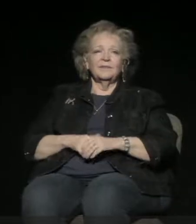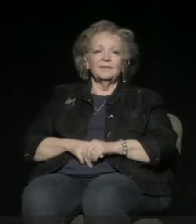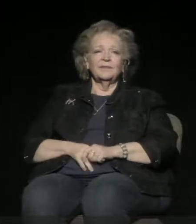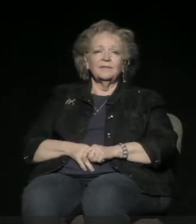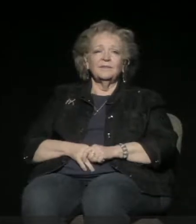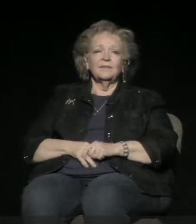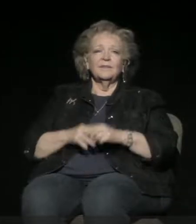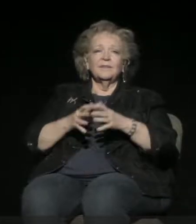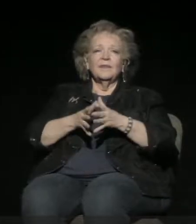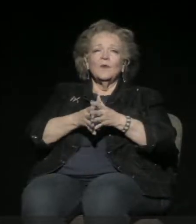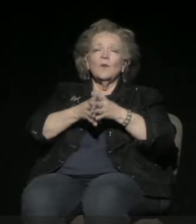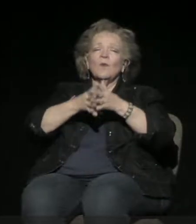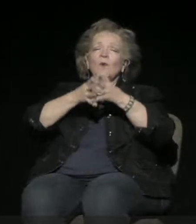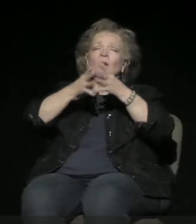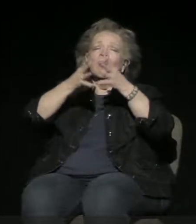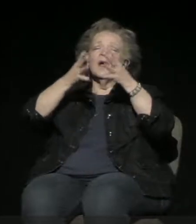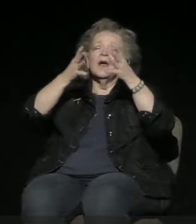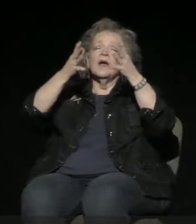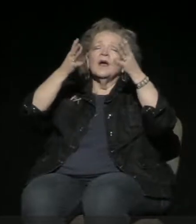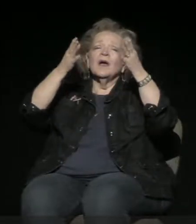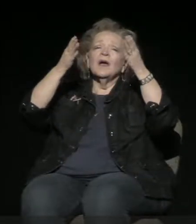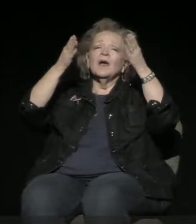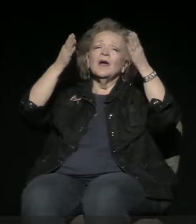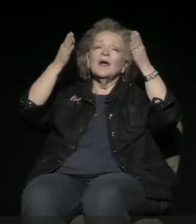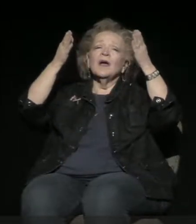How wide